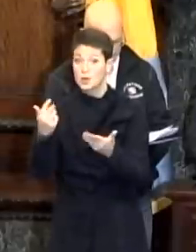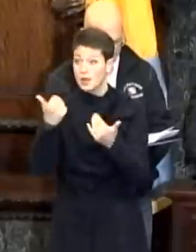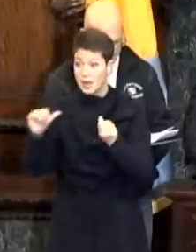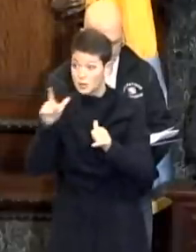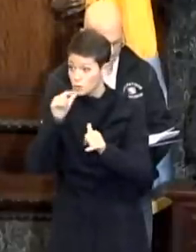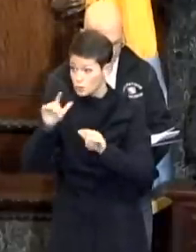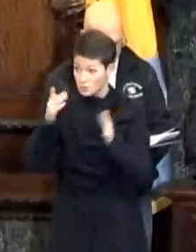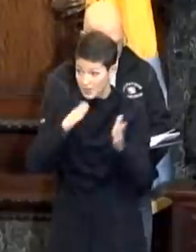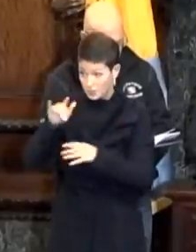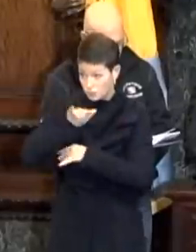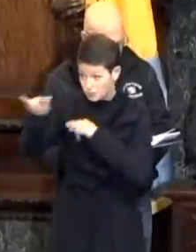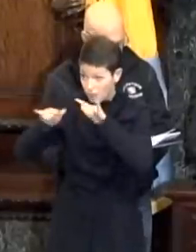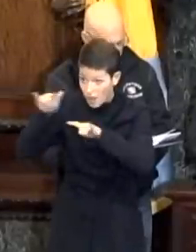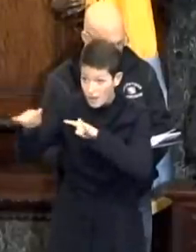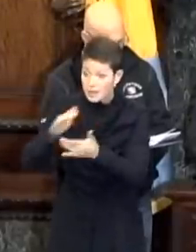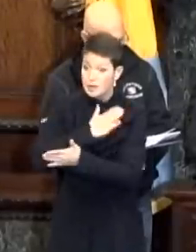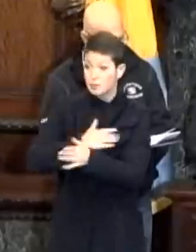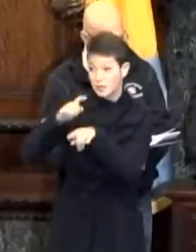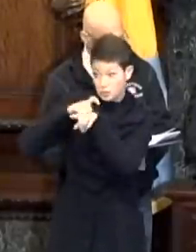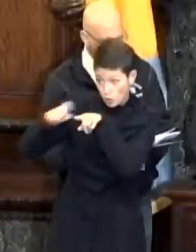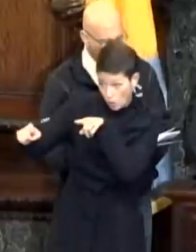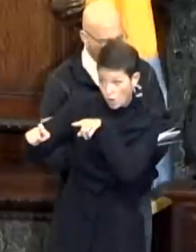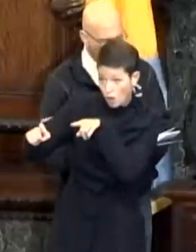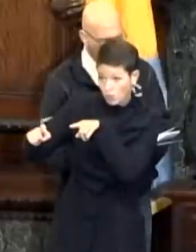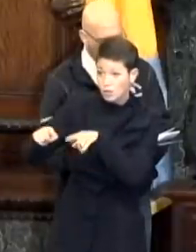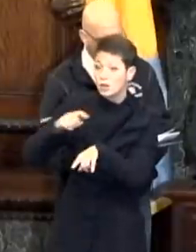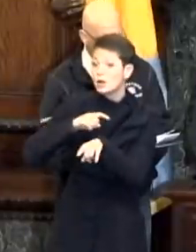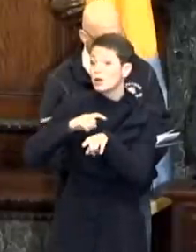you still to contact your carrier or to call